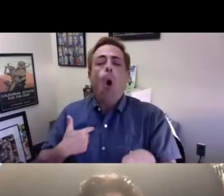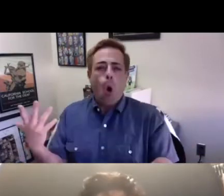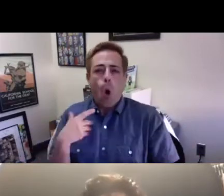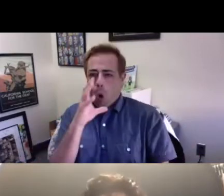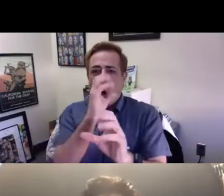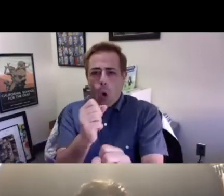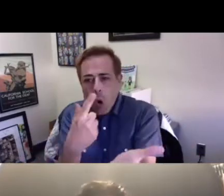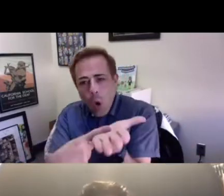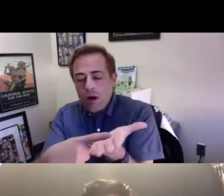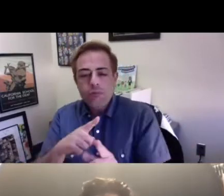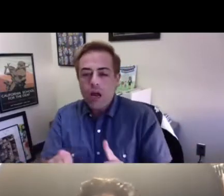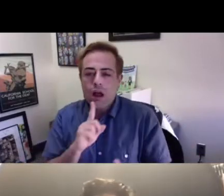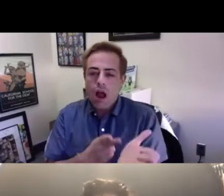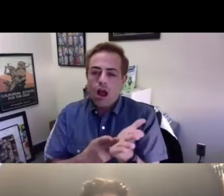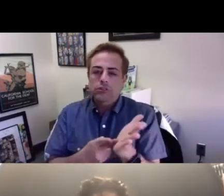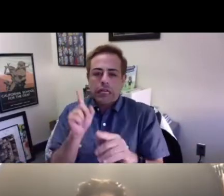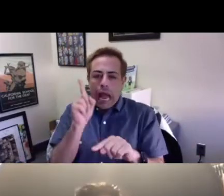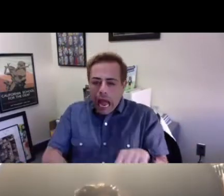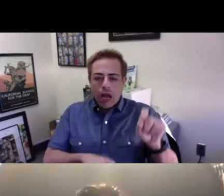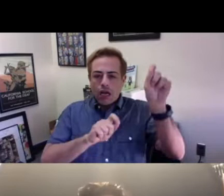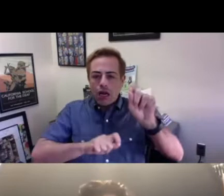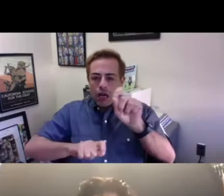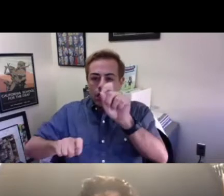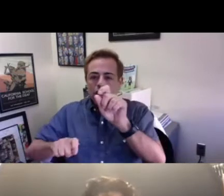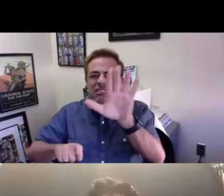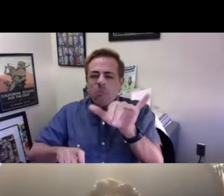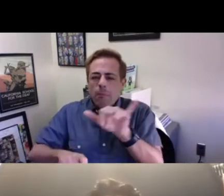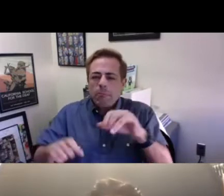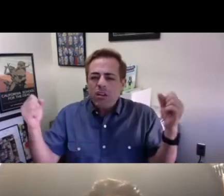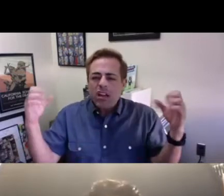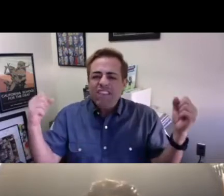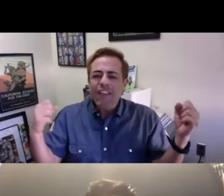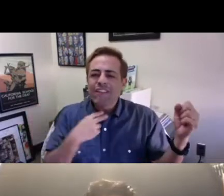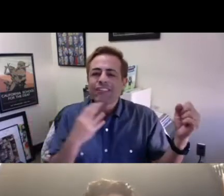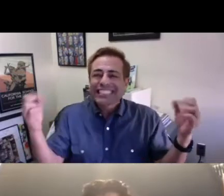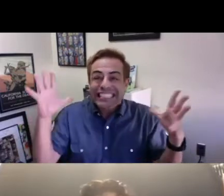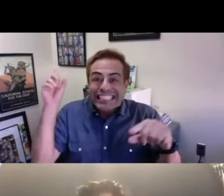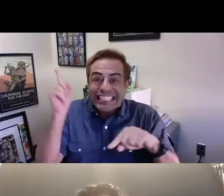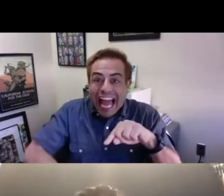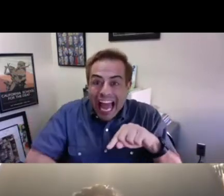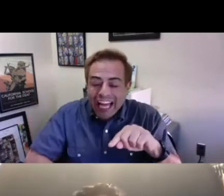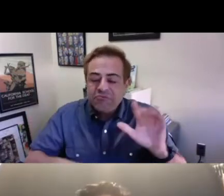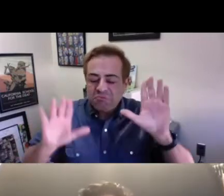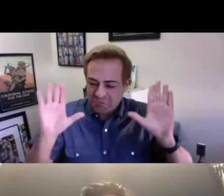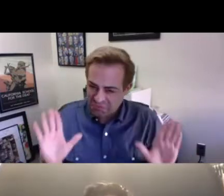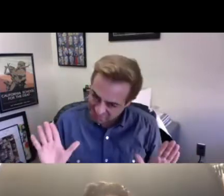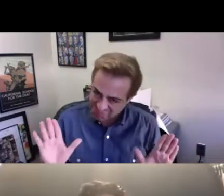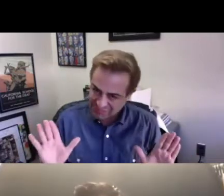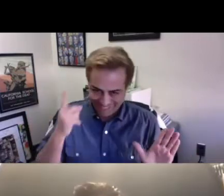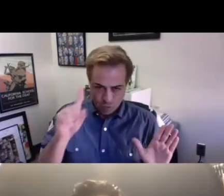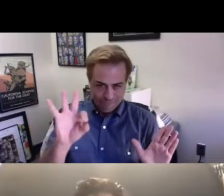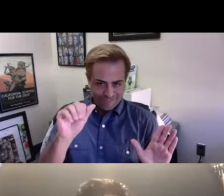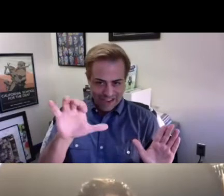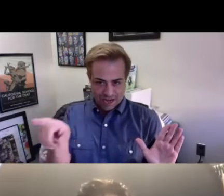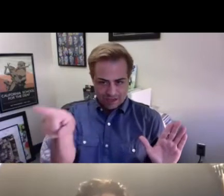languages writing at the same time, I would be very interested in that, but it's not possible. So it's the same thing as signing and speaking